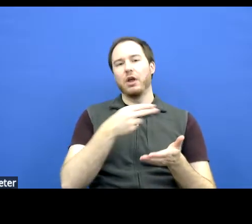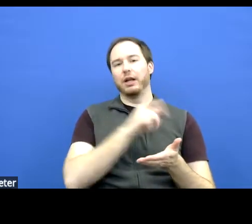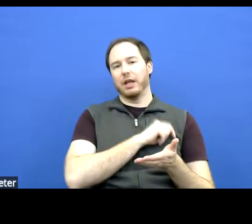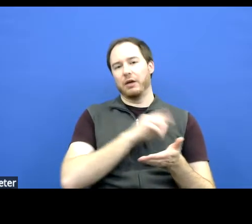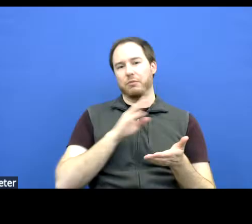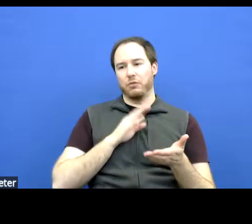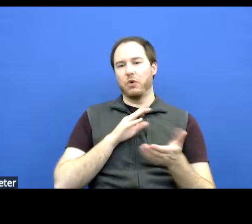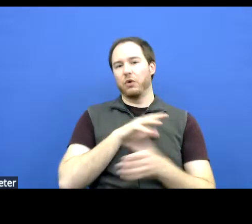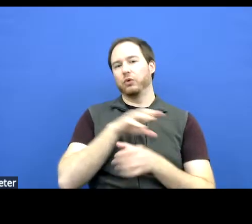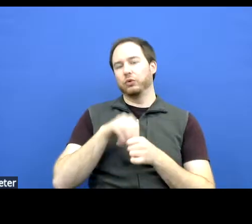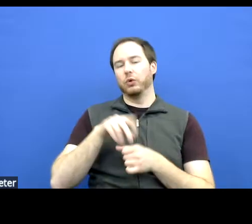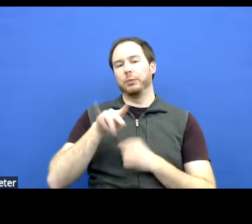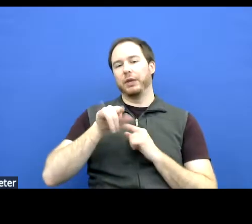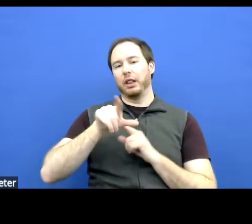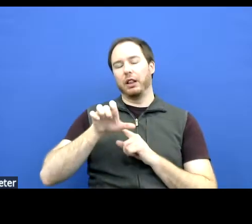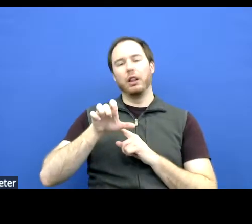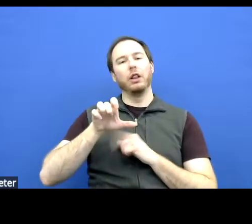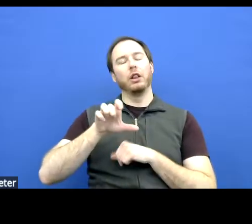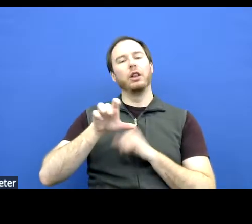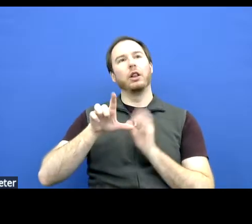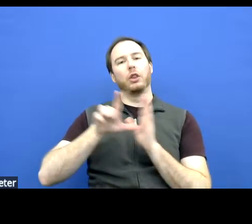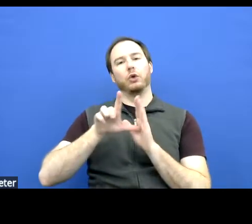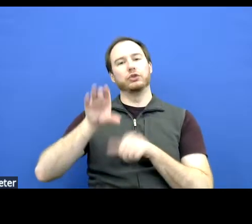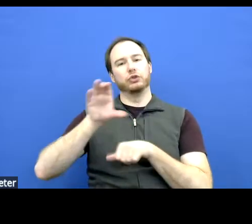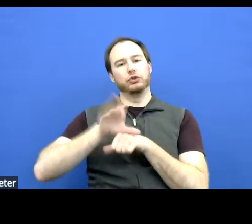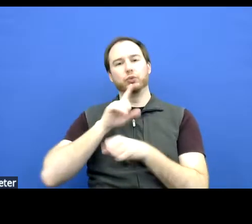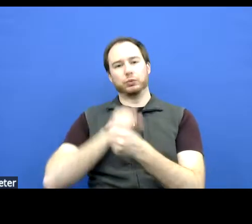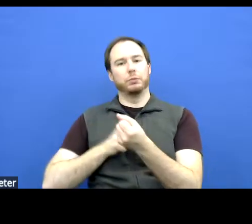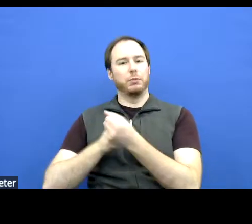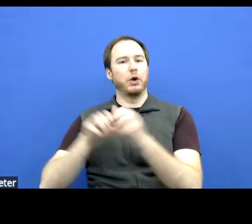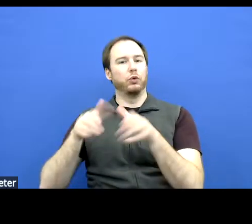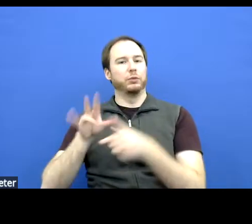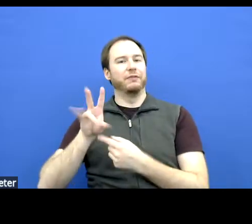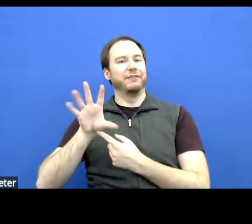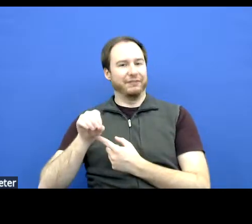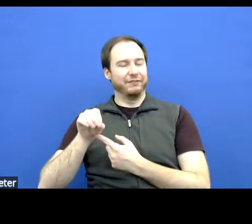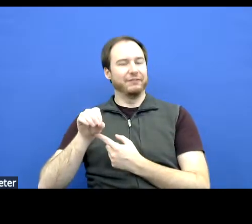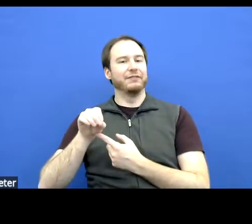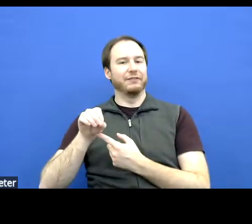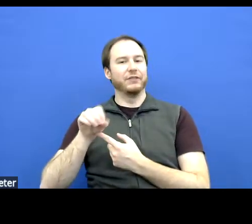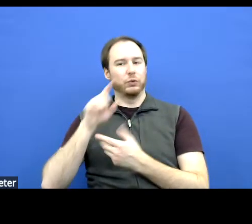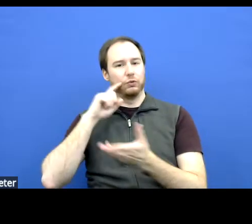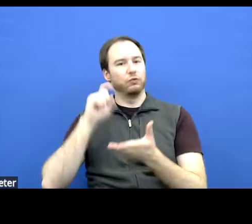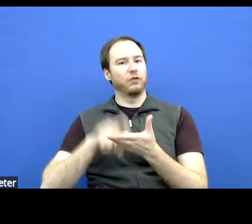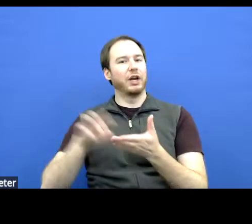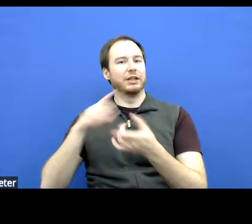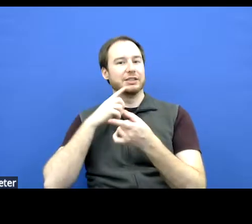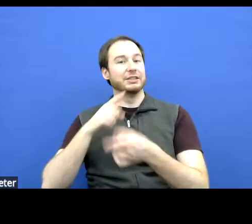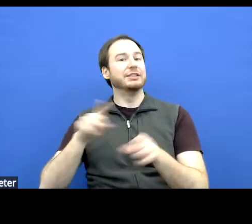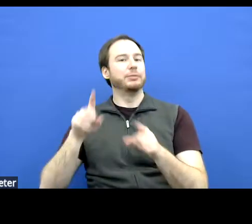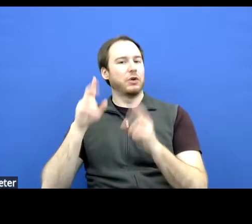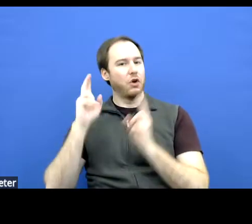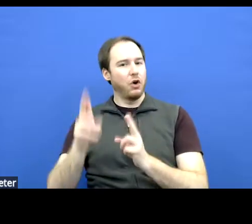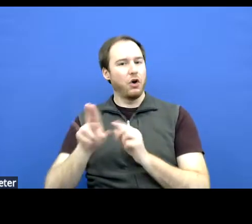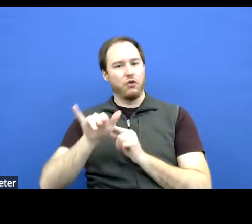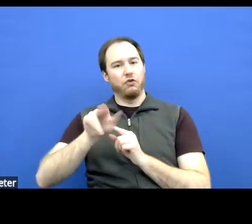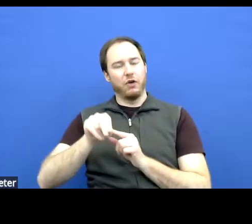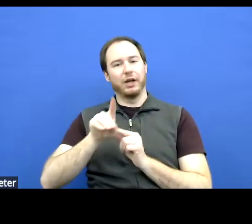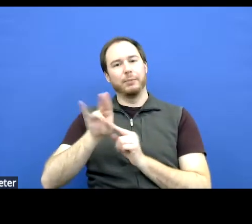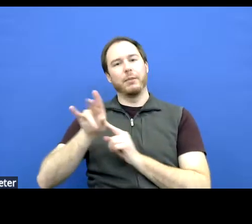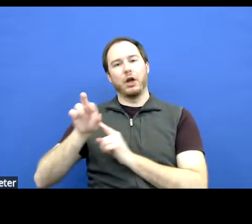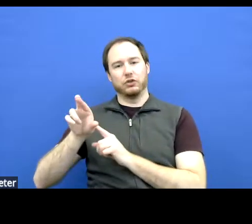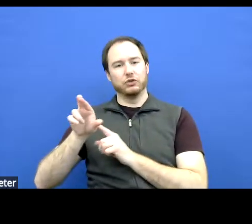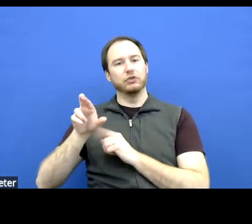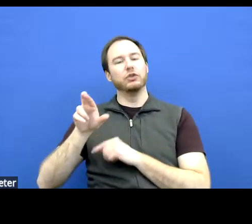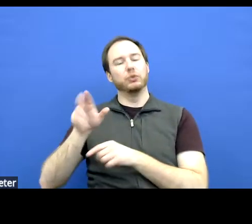joins the Pinnacle Lutheran Church, sponsors of Troop 750, in recognizing the achievement and honor of Ryan D. Buzzard